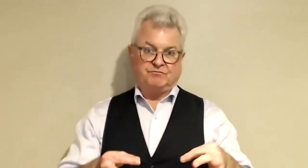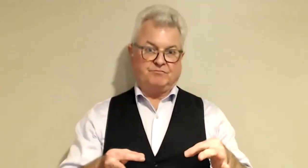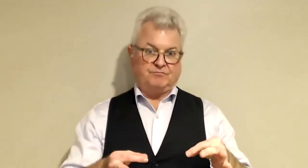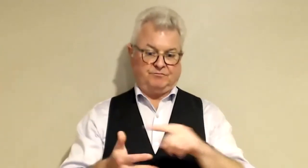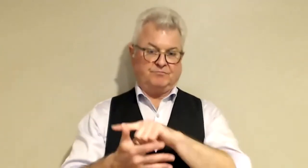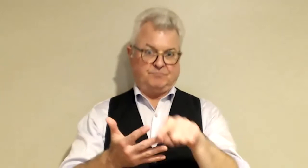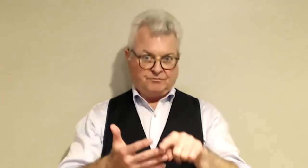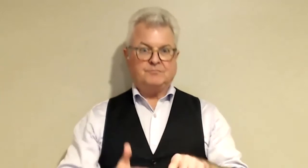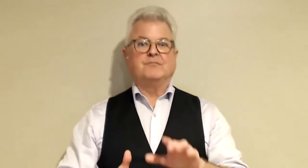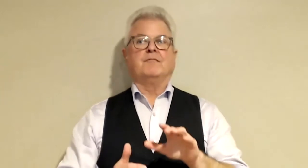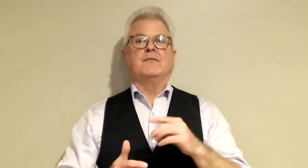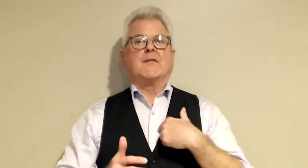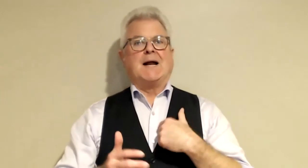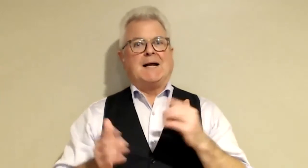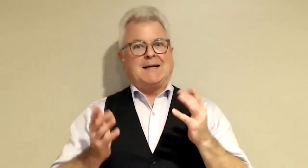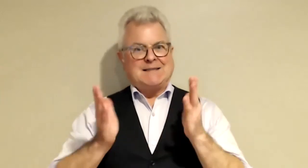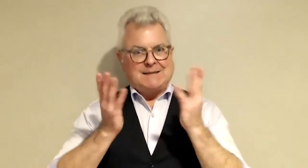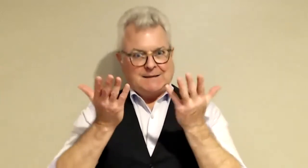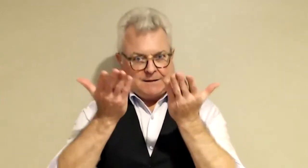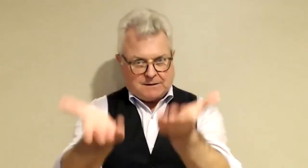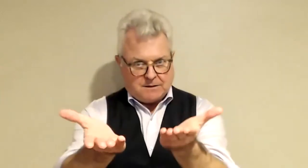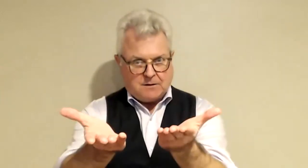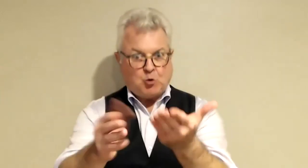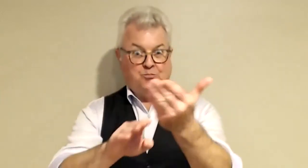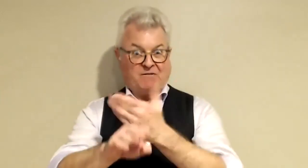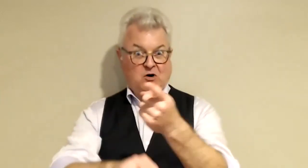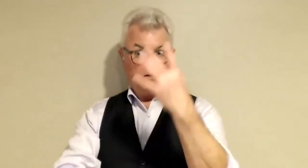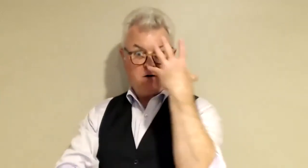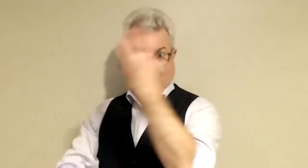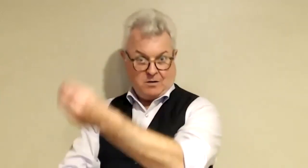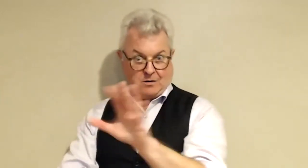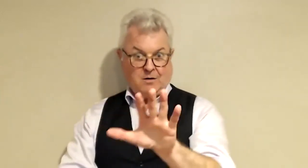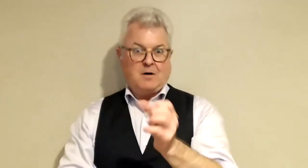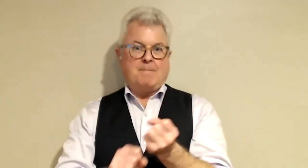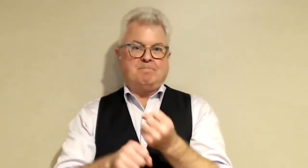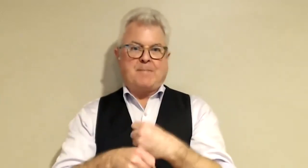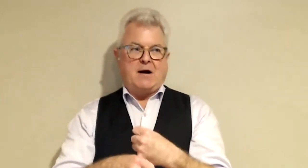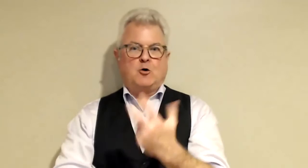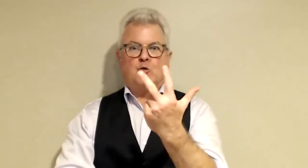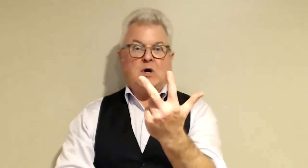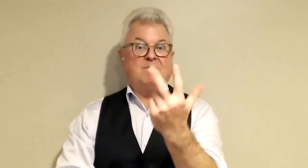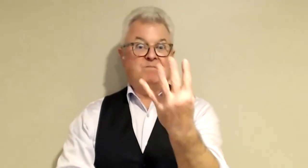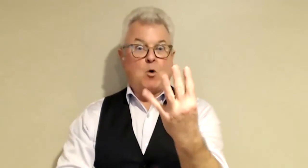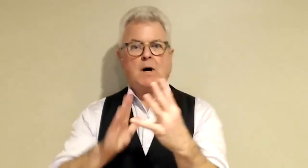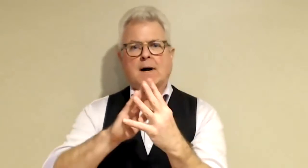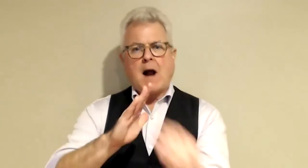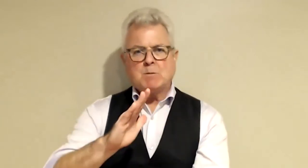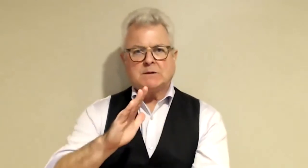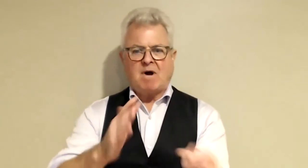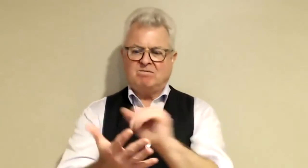may ask you to submit that for proof of entry. Okay, I recommend that prior to you leaving, that you make 3 or